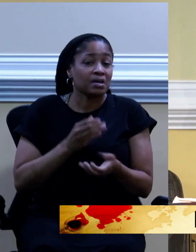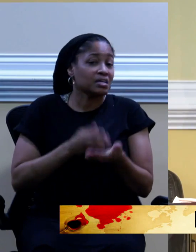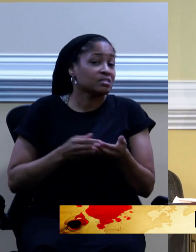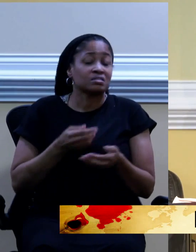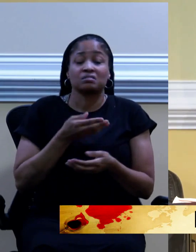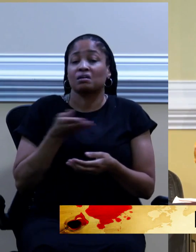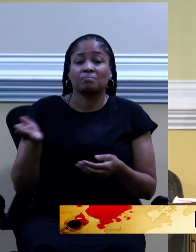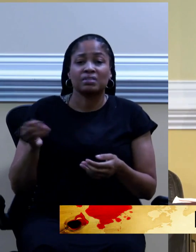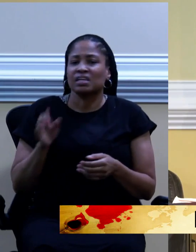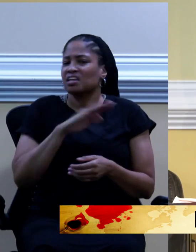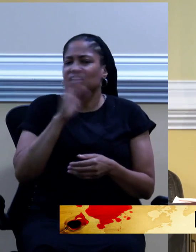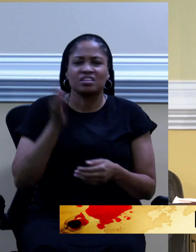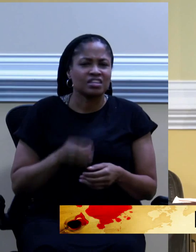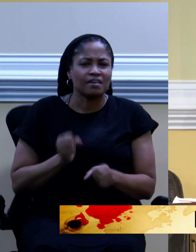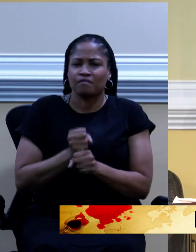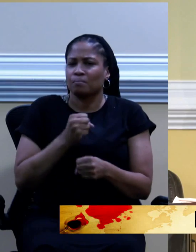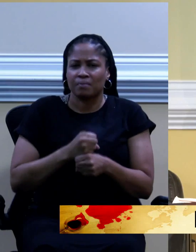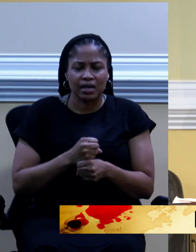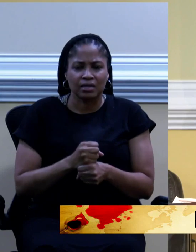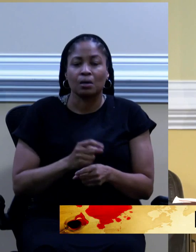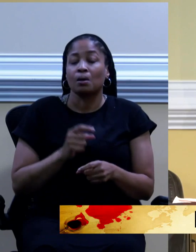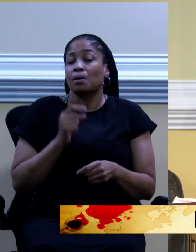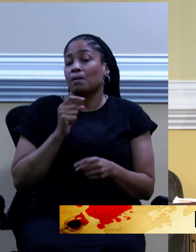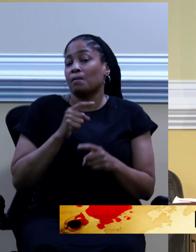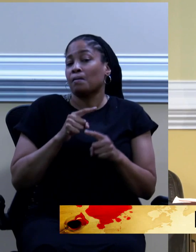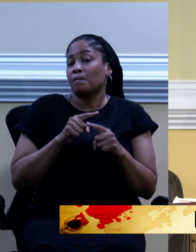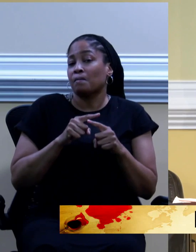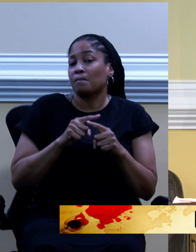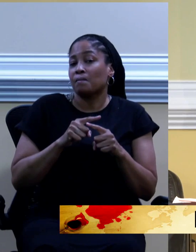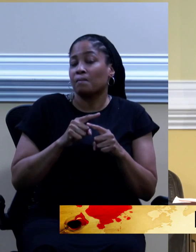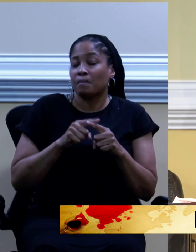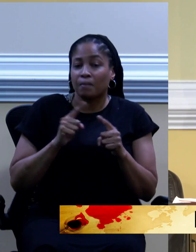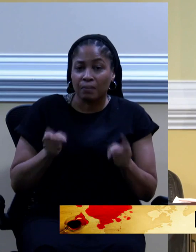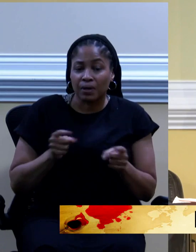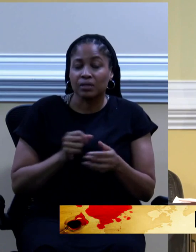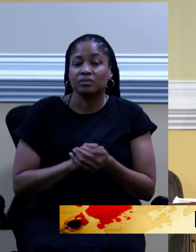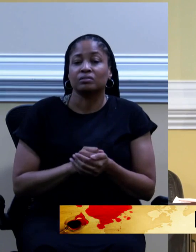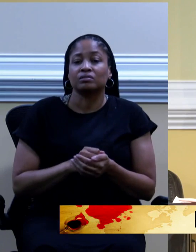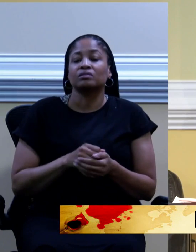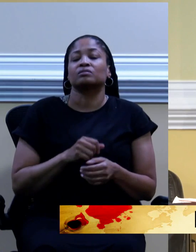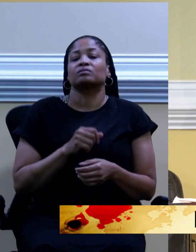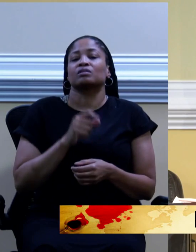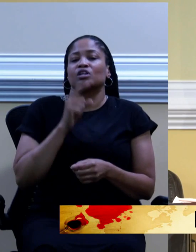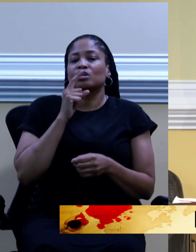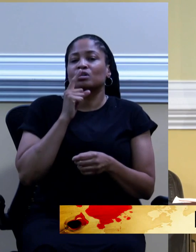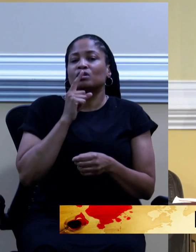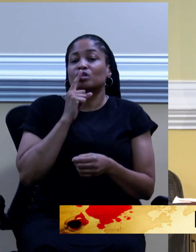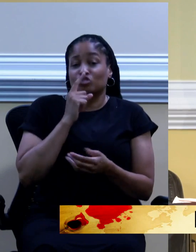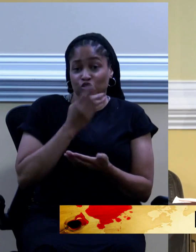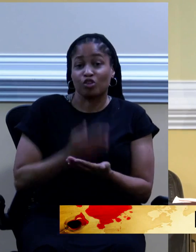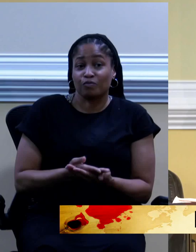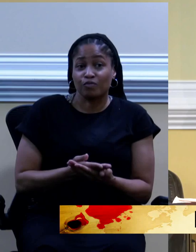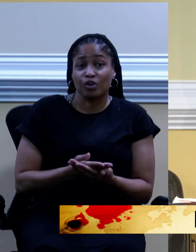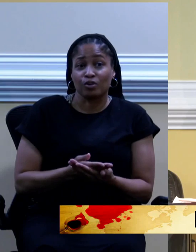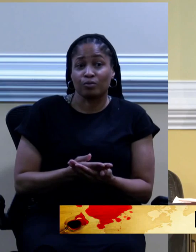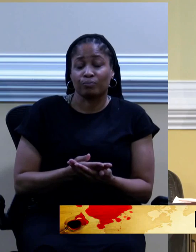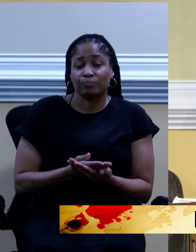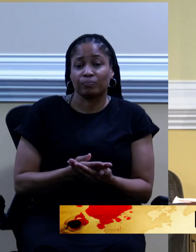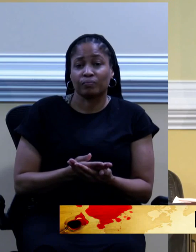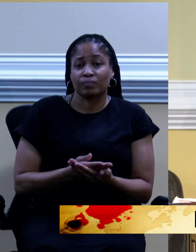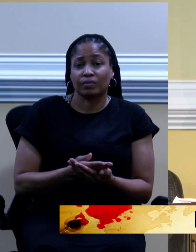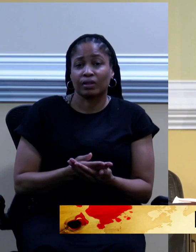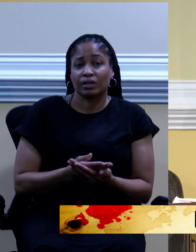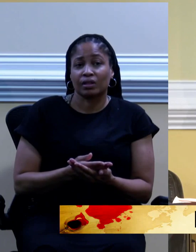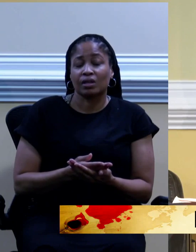to confirm is to strengthen something that's already been put on table, right? So he can confirm the covenant with many